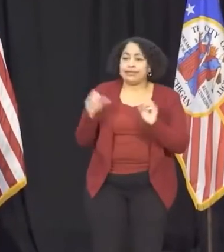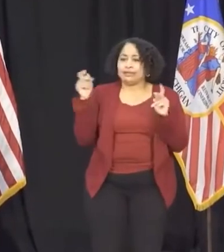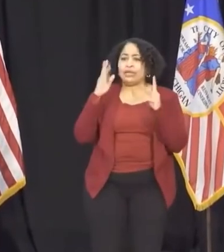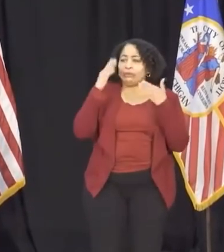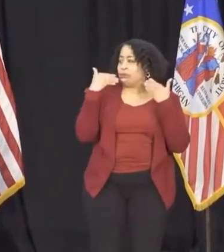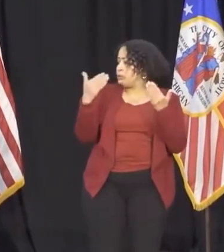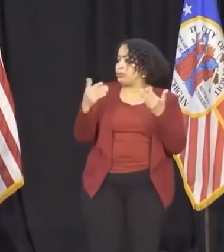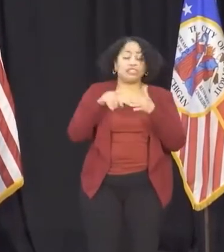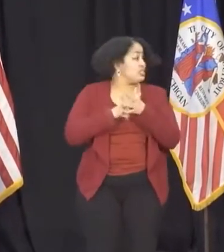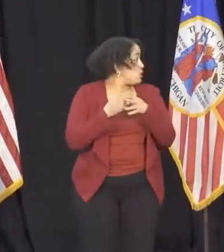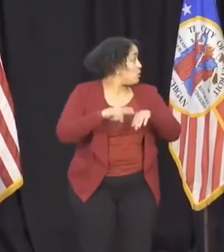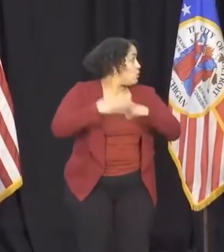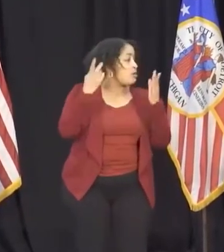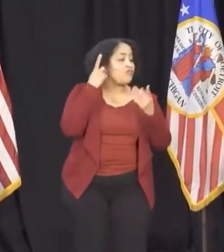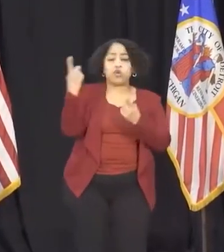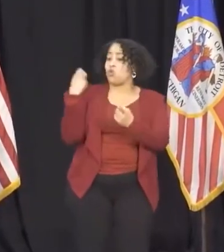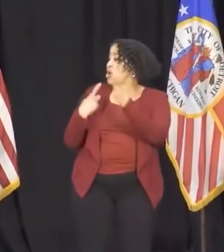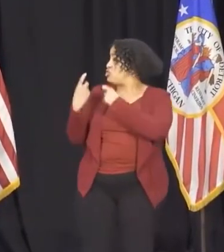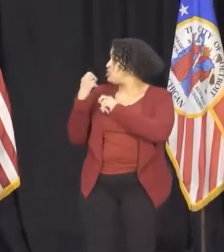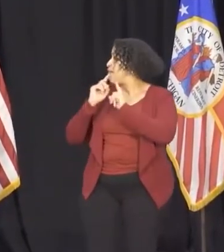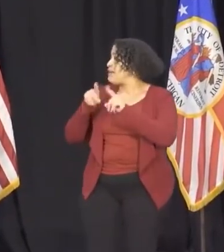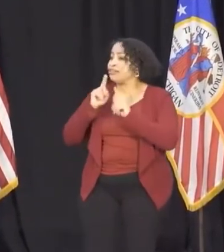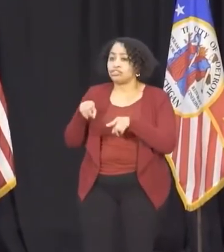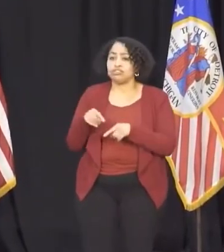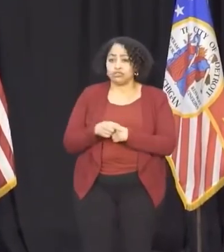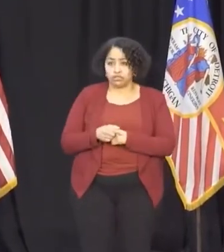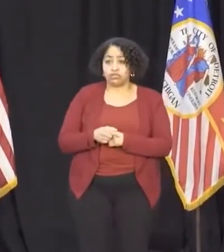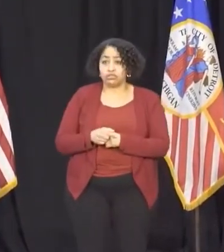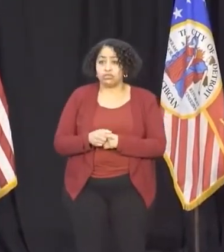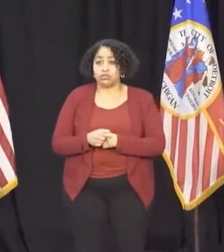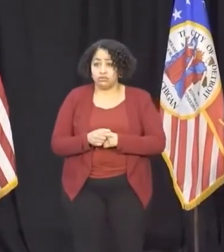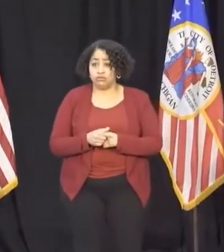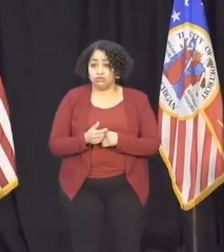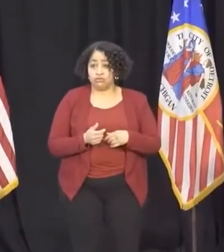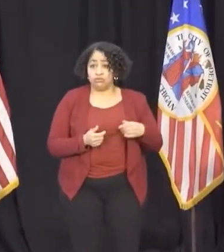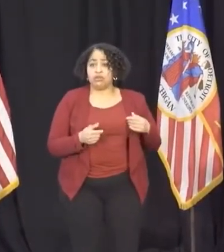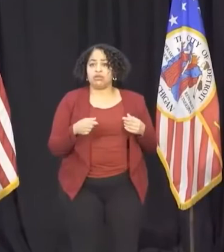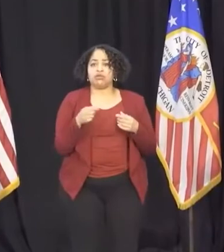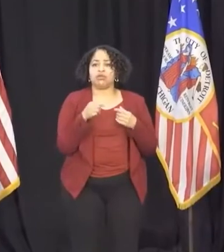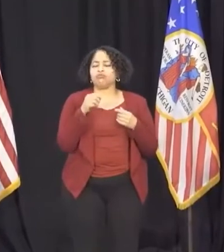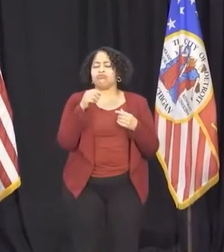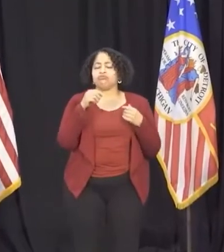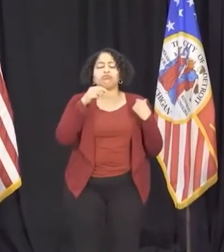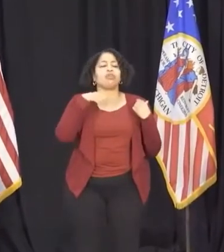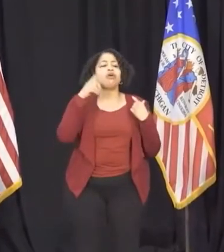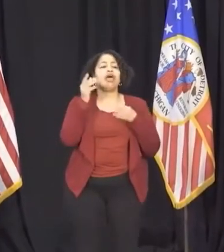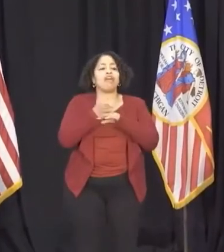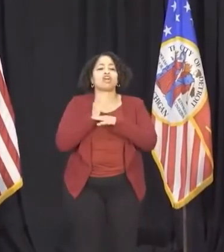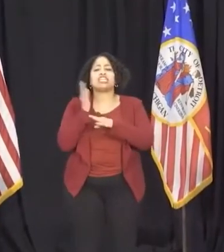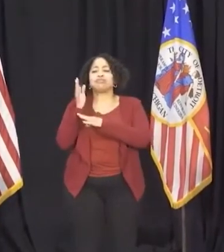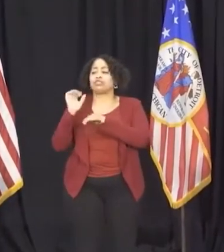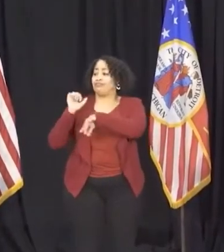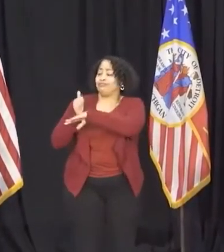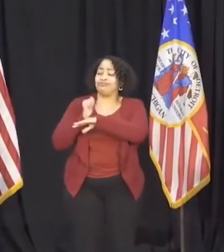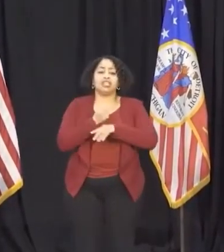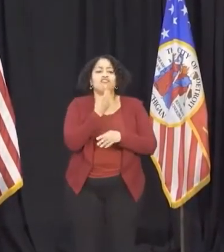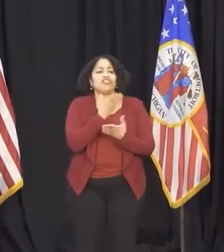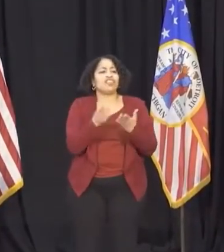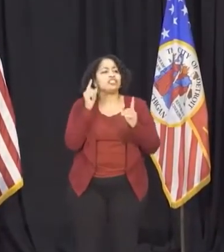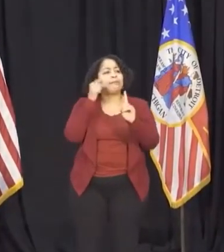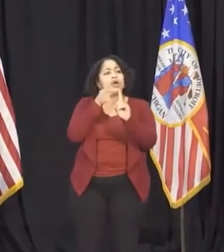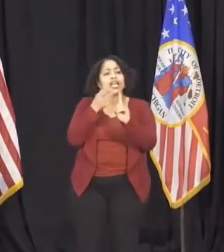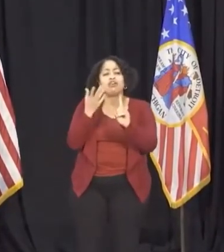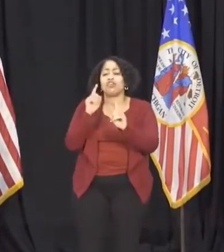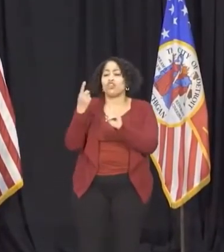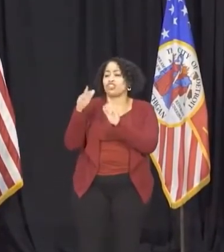Okay, we're going to start to open it up to questions and answers in just a moment once our speakers get in position here. A couple things to point out